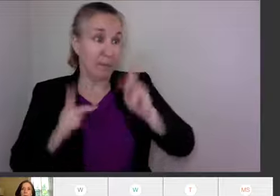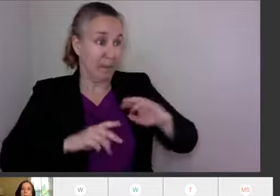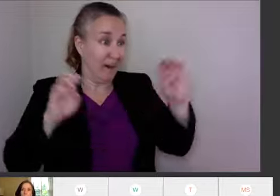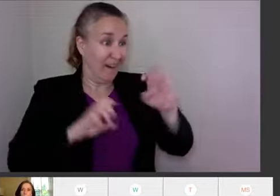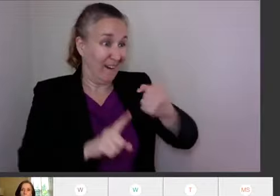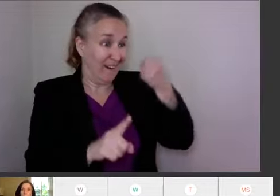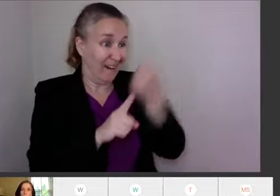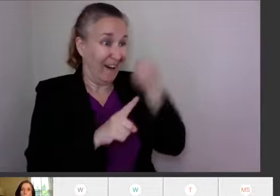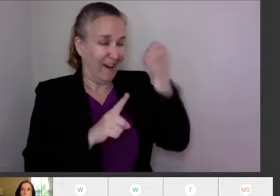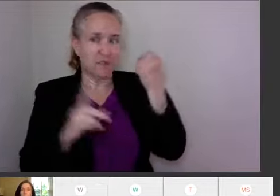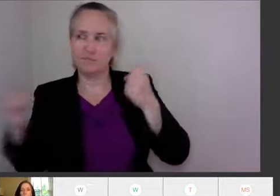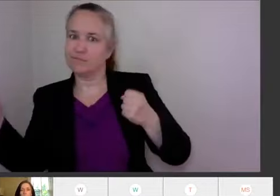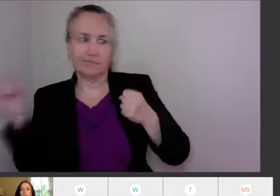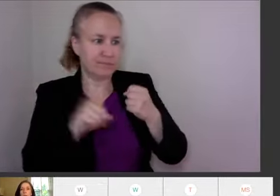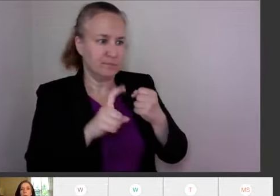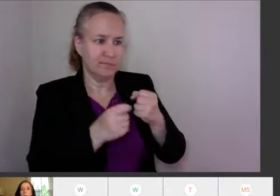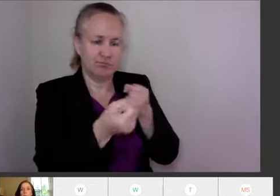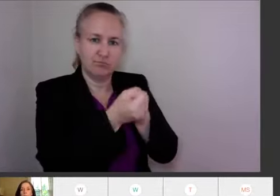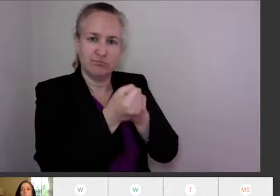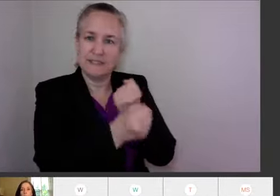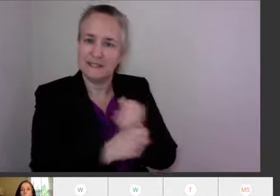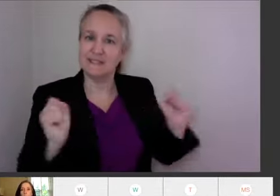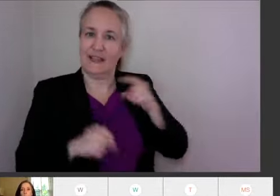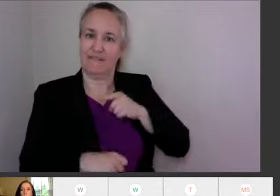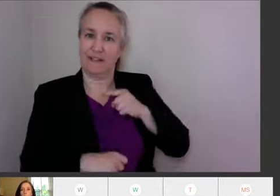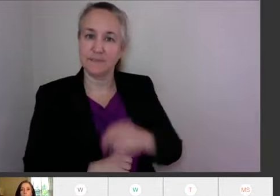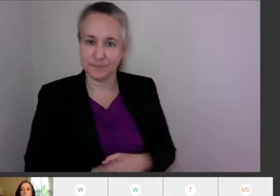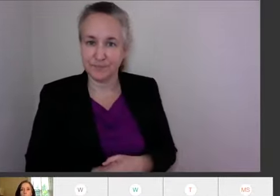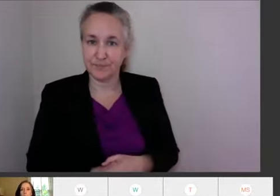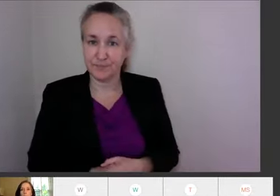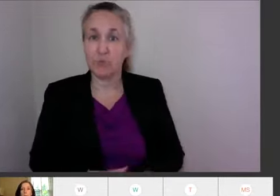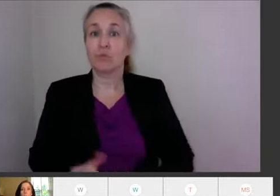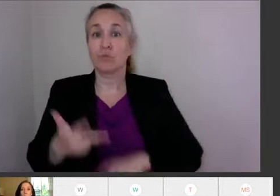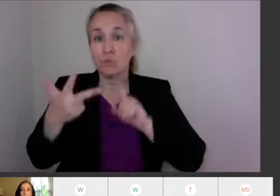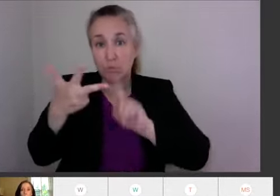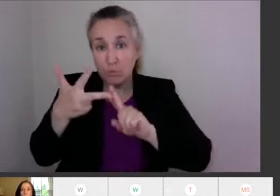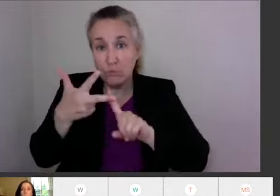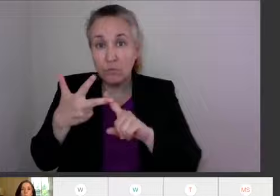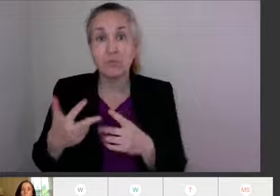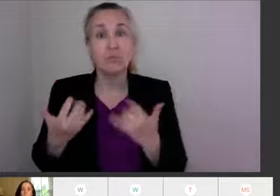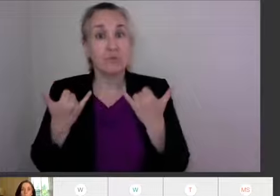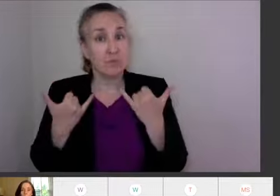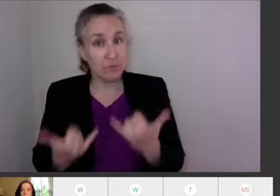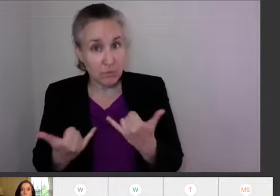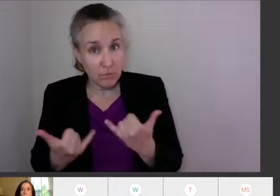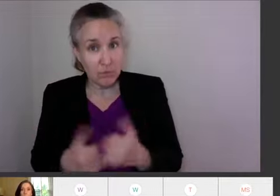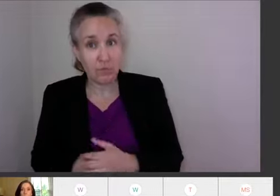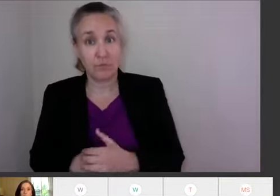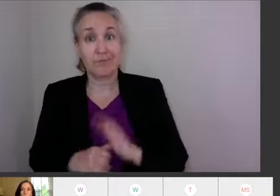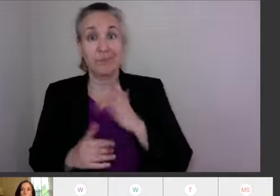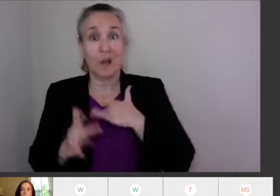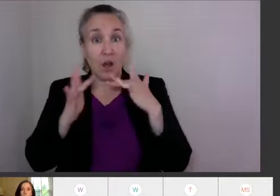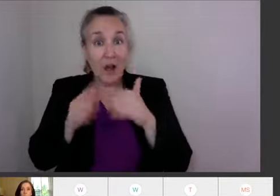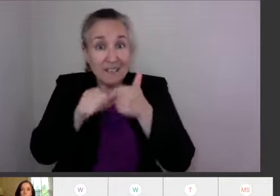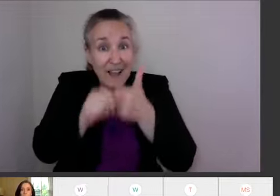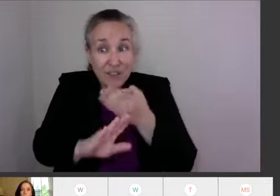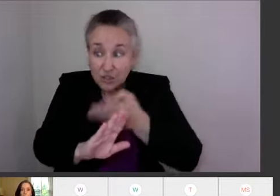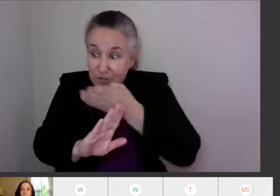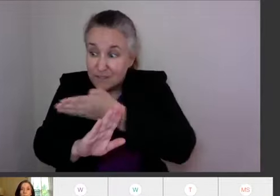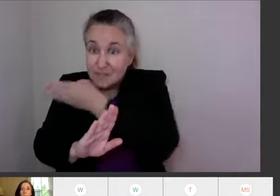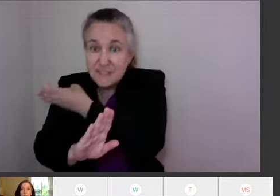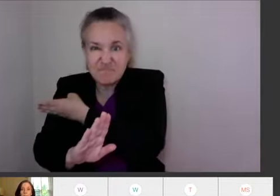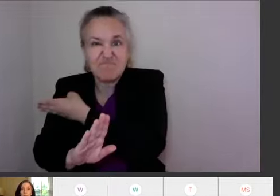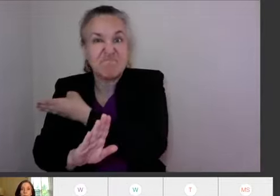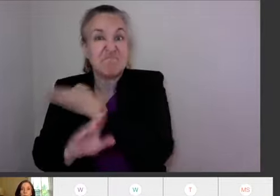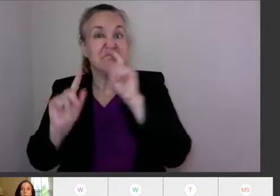emergency safely. Three, we now have a much more robust contact tracing team in place